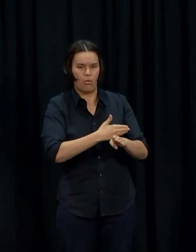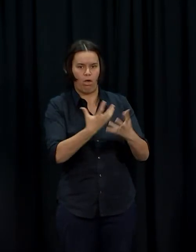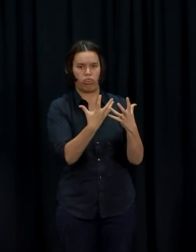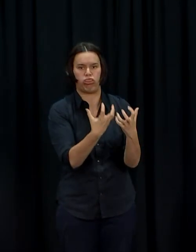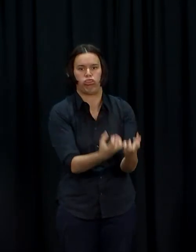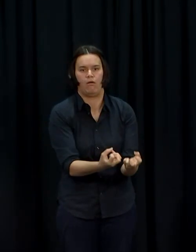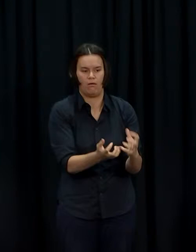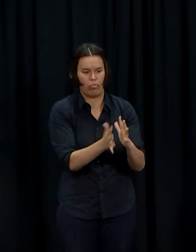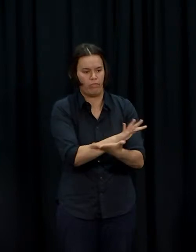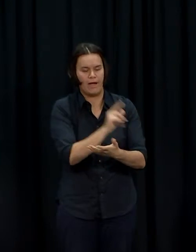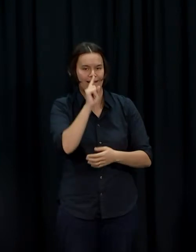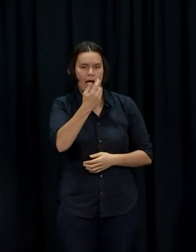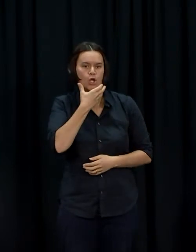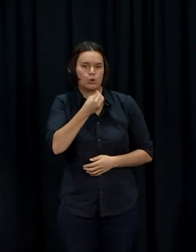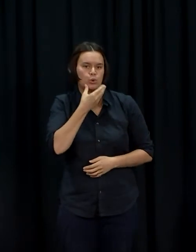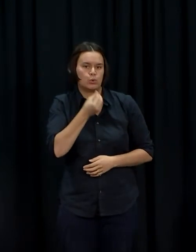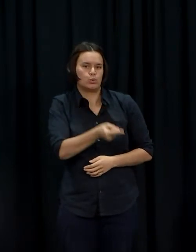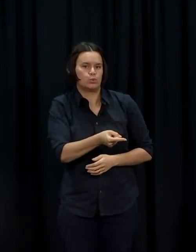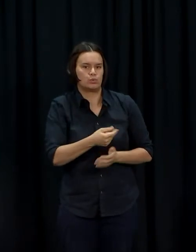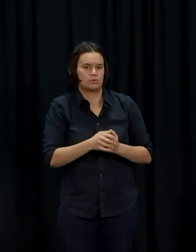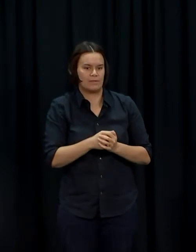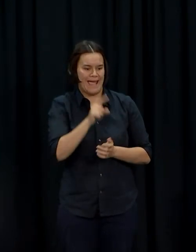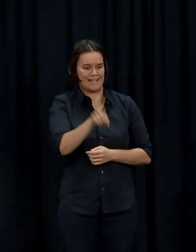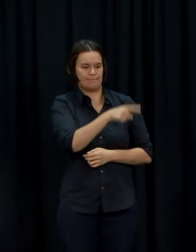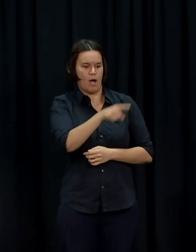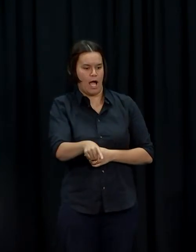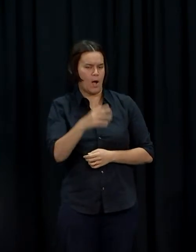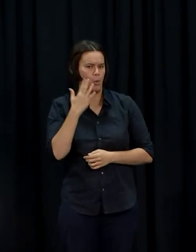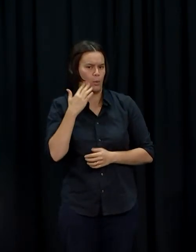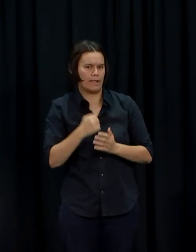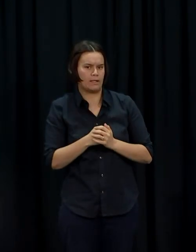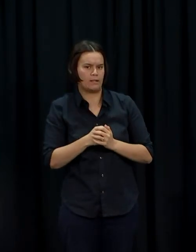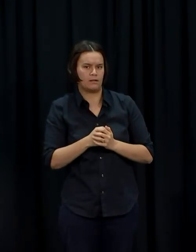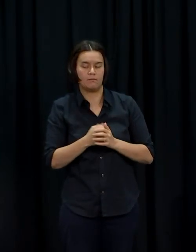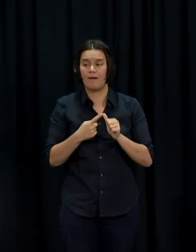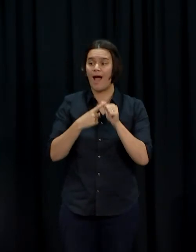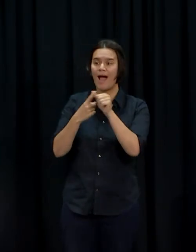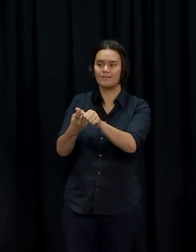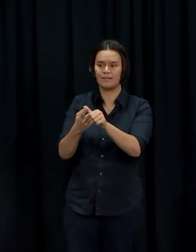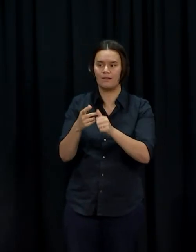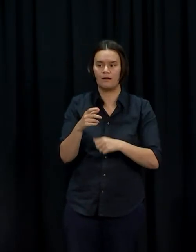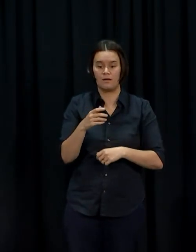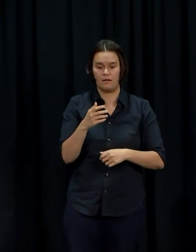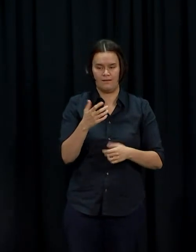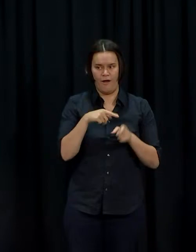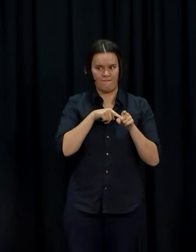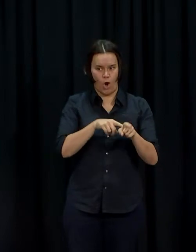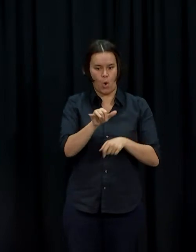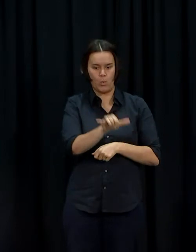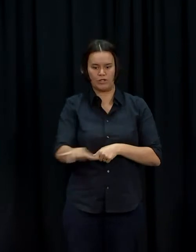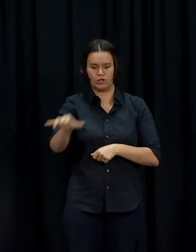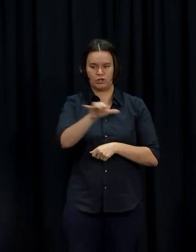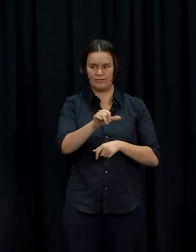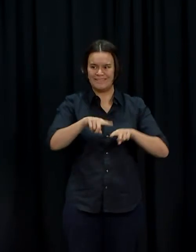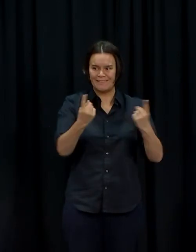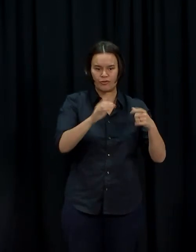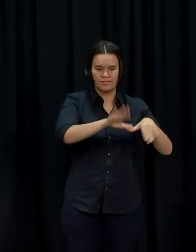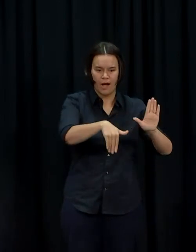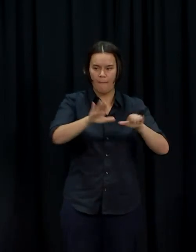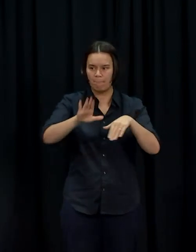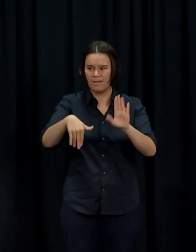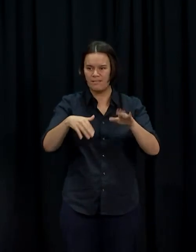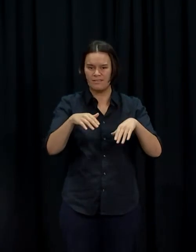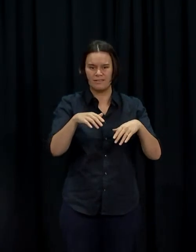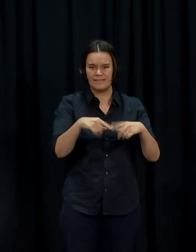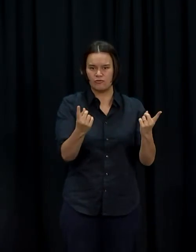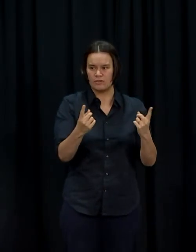in stock? What's the shelf life? It depends on the test, and most of them it's for